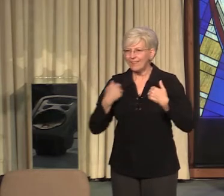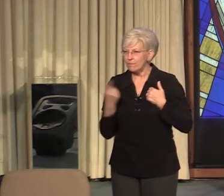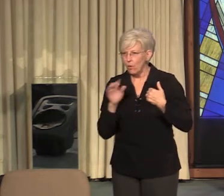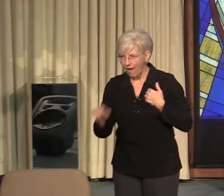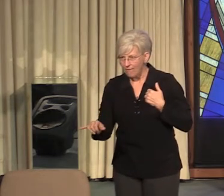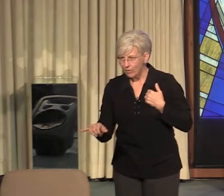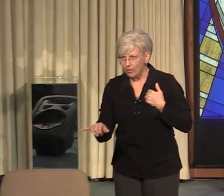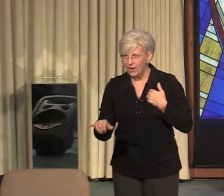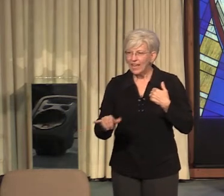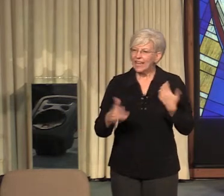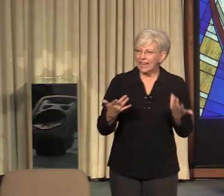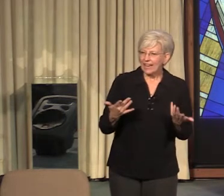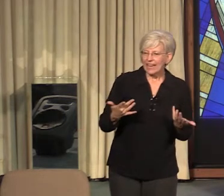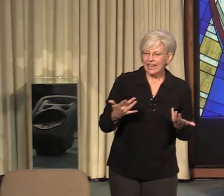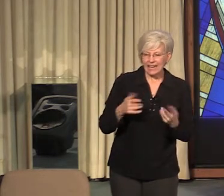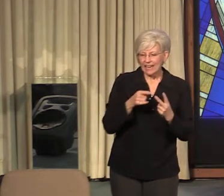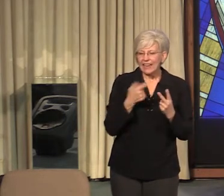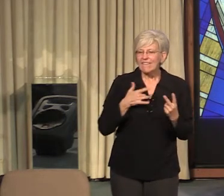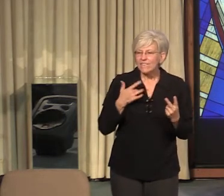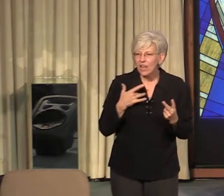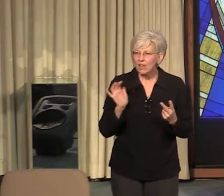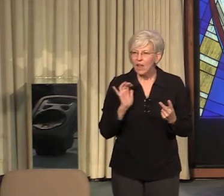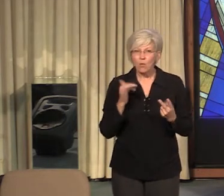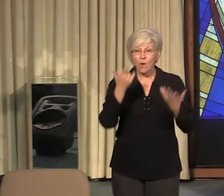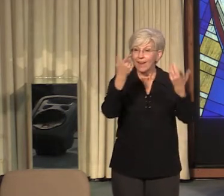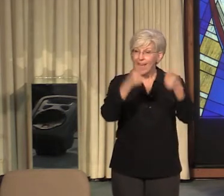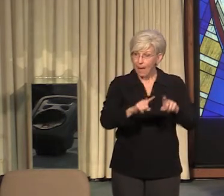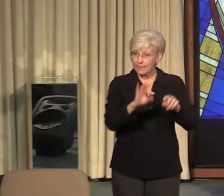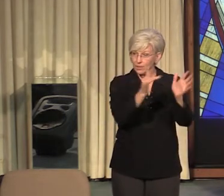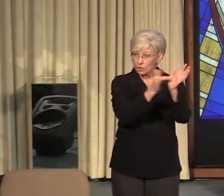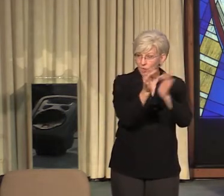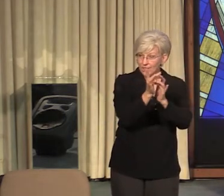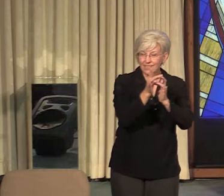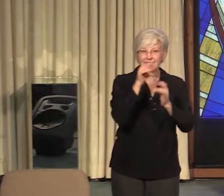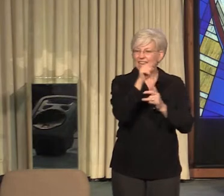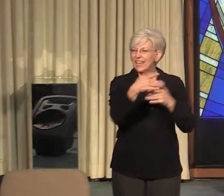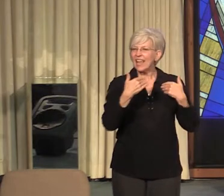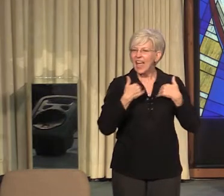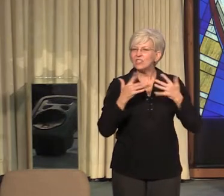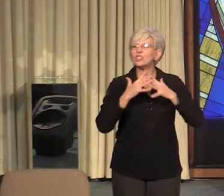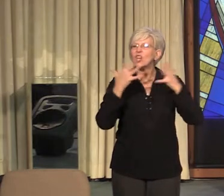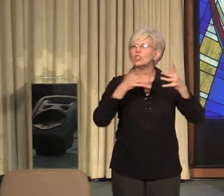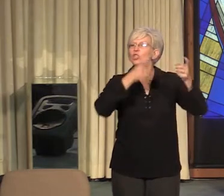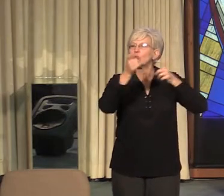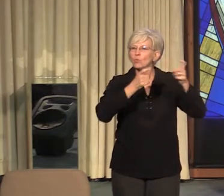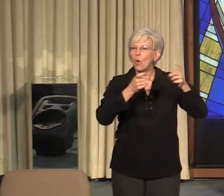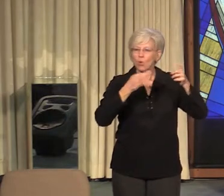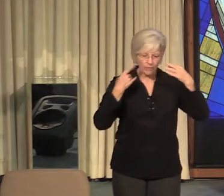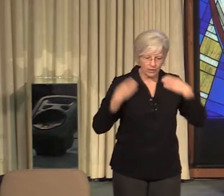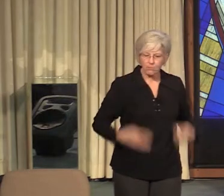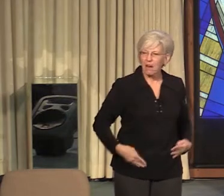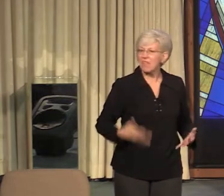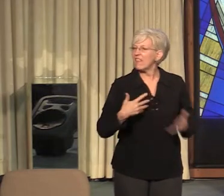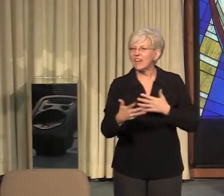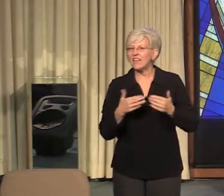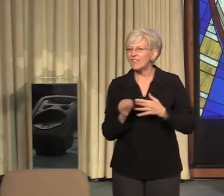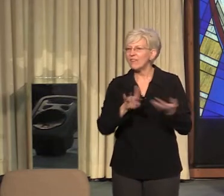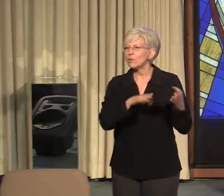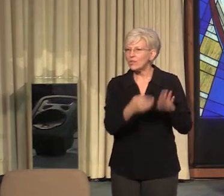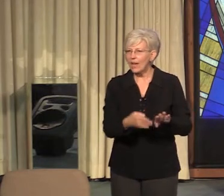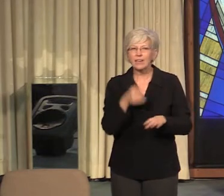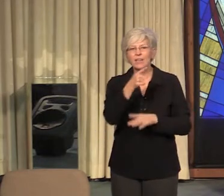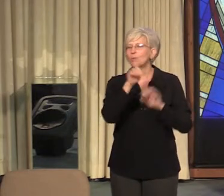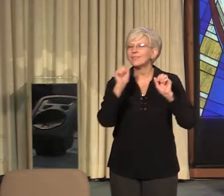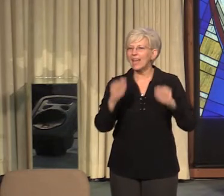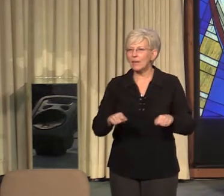had happened to Jesus was that he had such control over his body that even after he died, he was able to get his